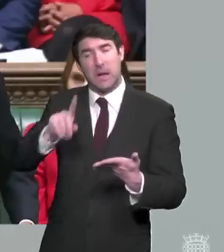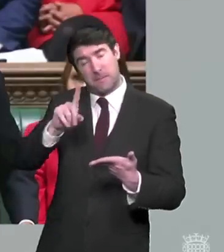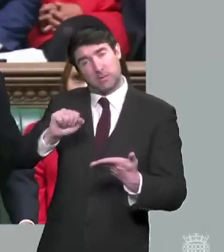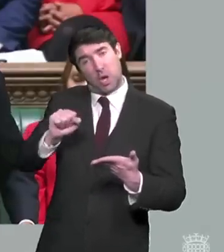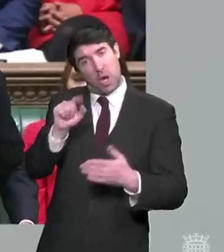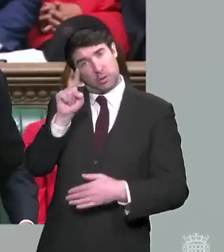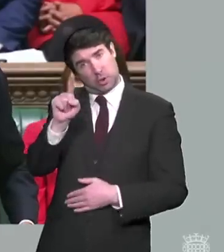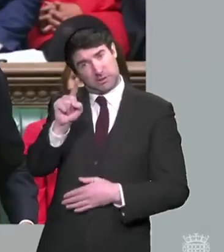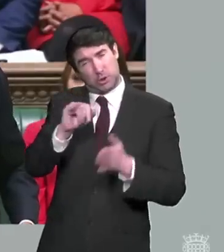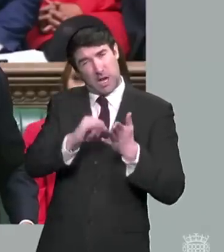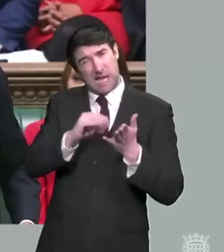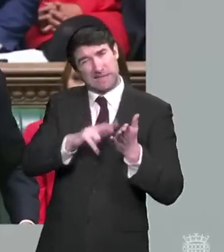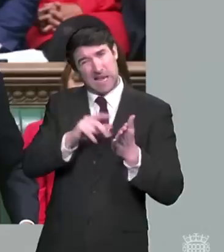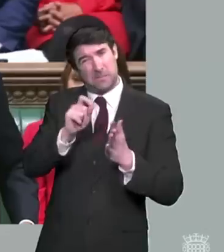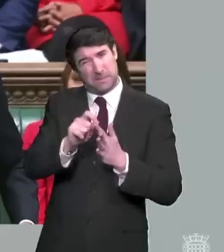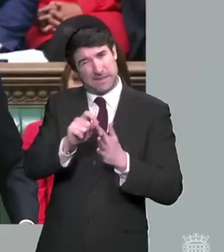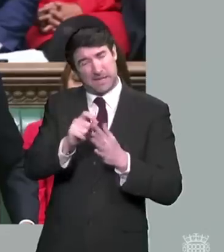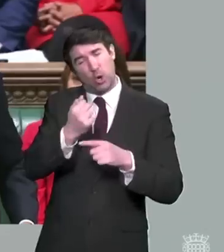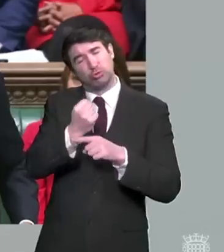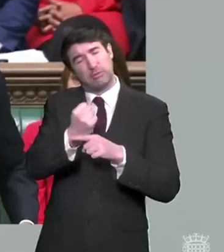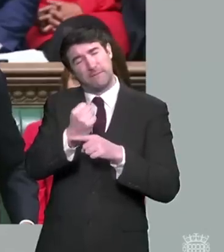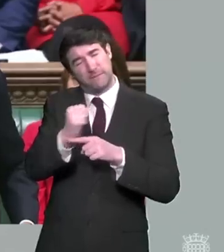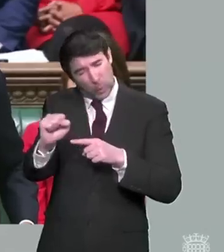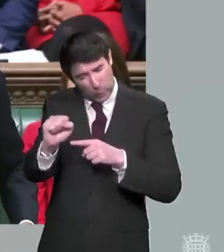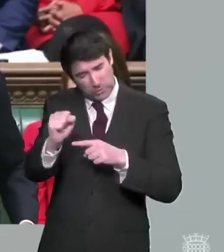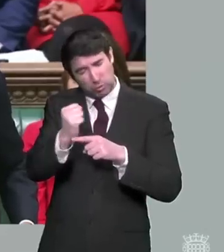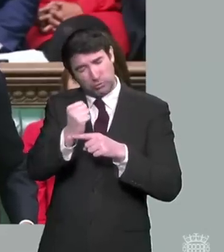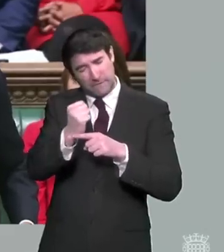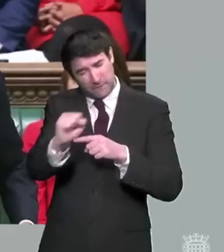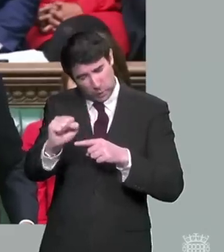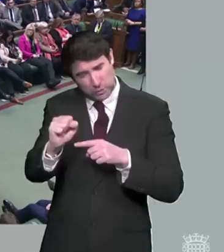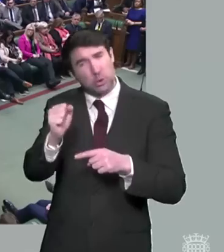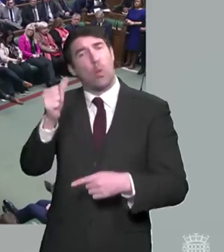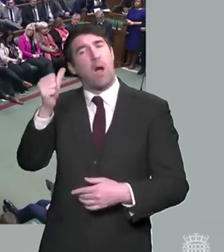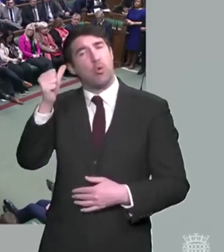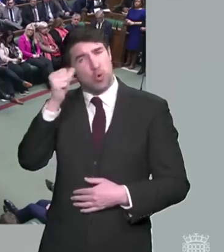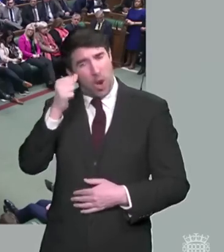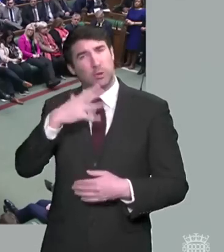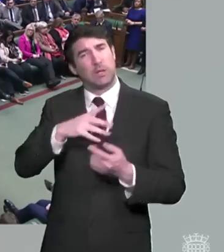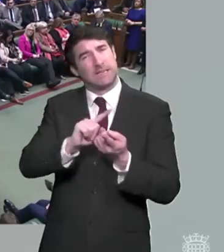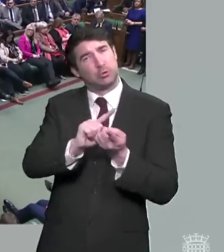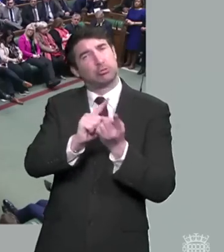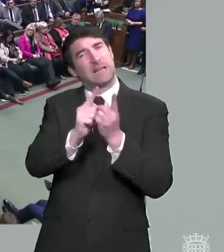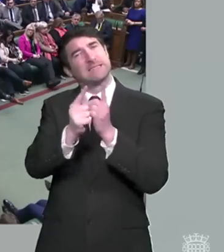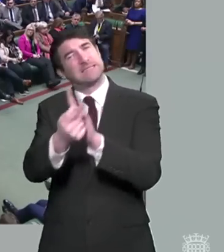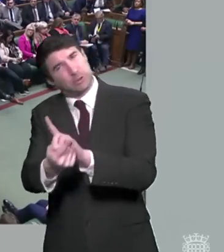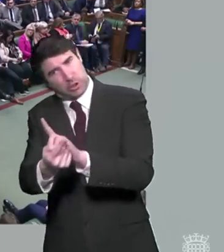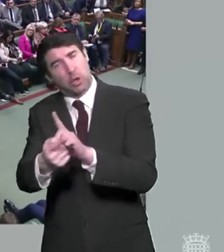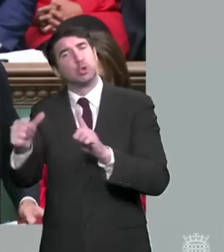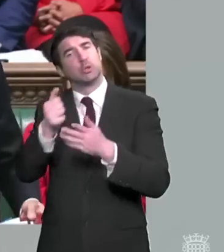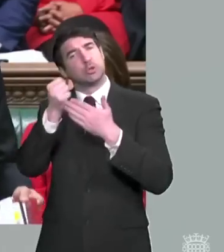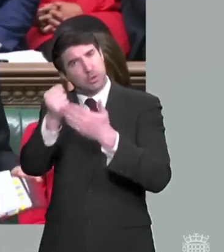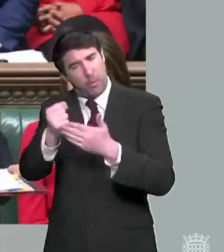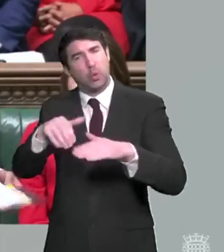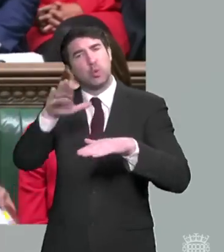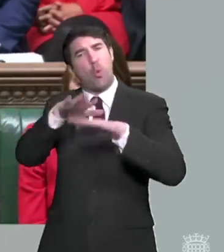is the SNP's refusal to acknowledge the existence and need for a transition, and that's to support the North Sea oil and gas industry, which we are proud